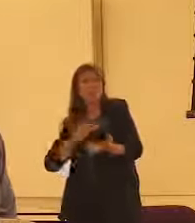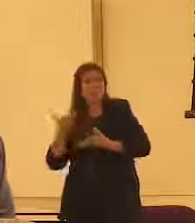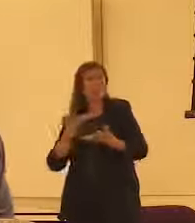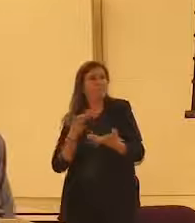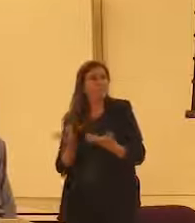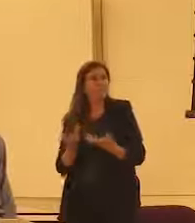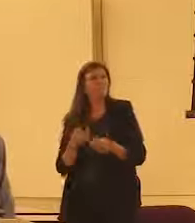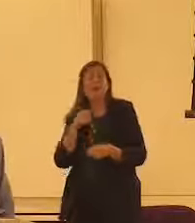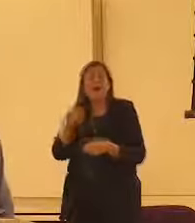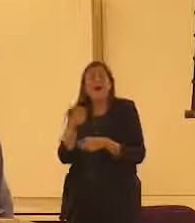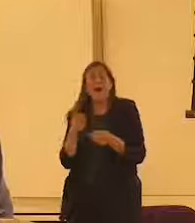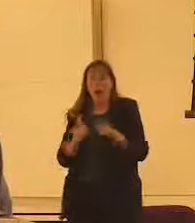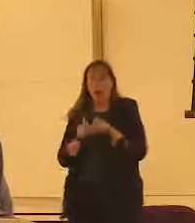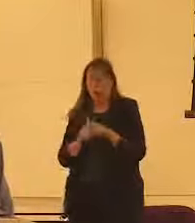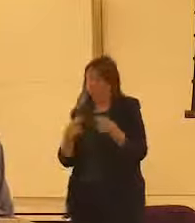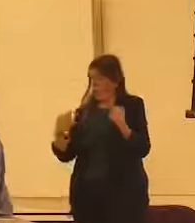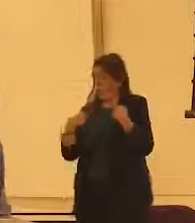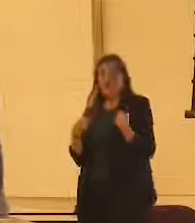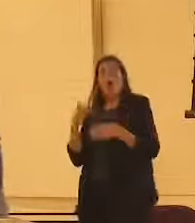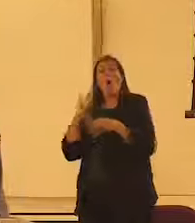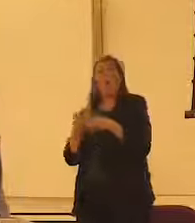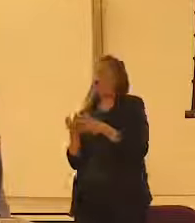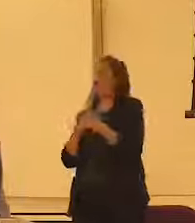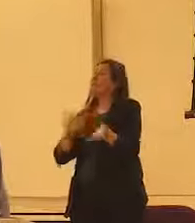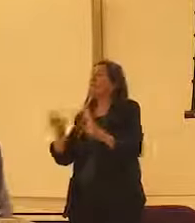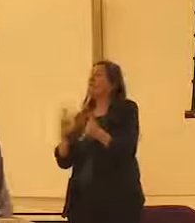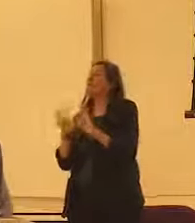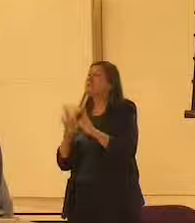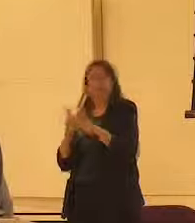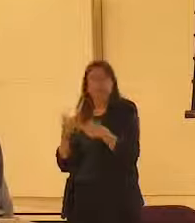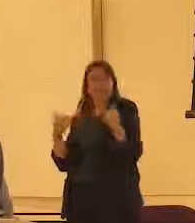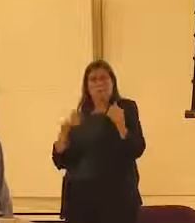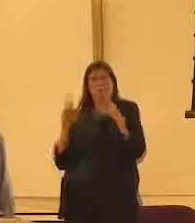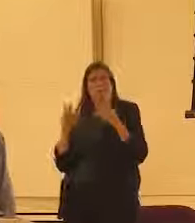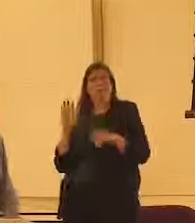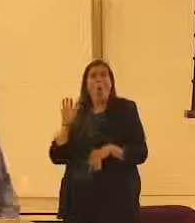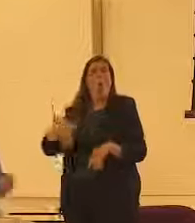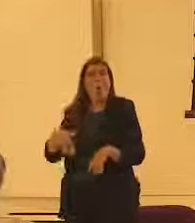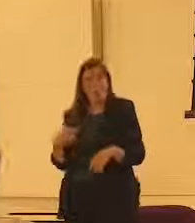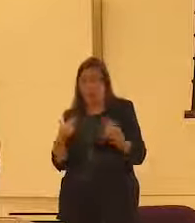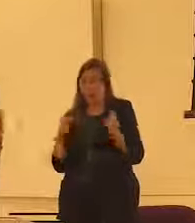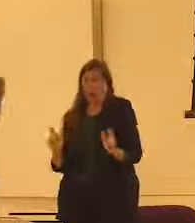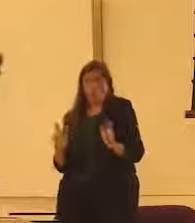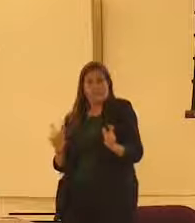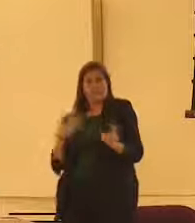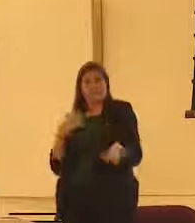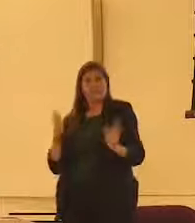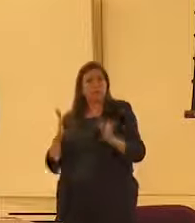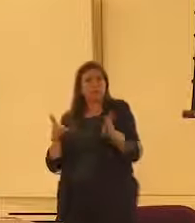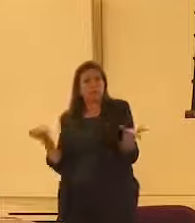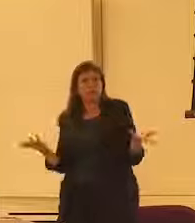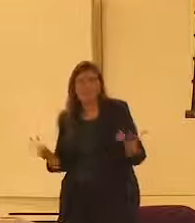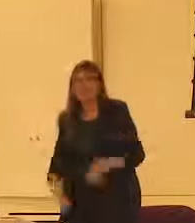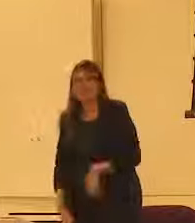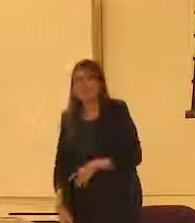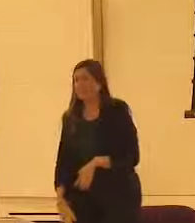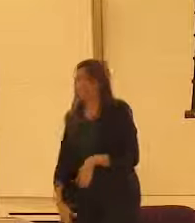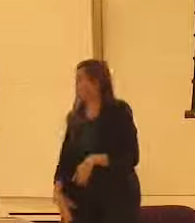BSL is like coming home. So it's very nice and I feel very comfortable doing it, which goes back to my